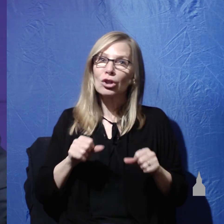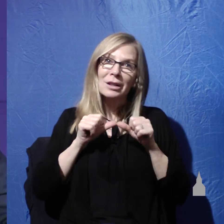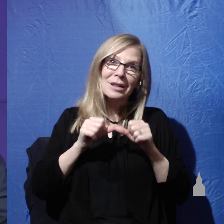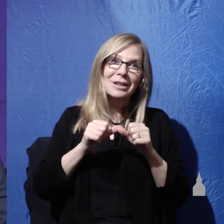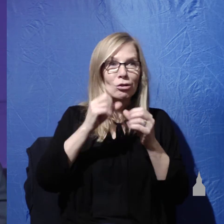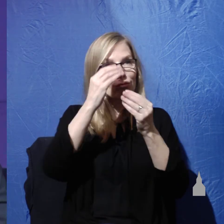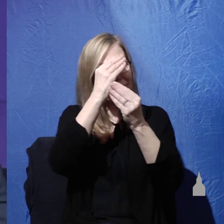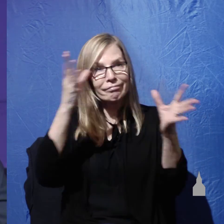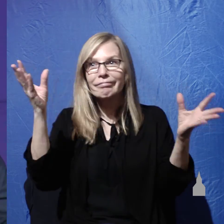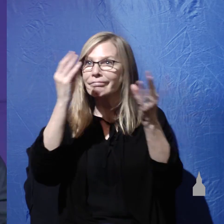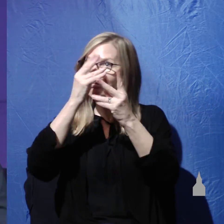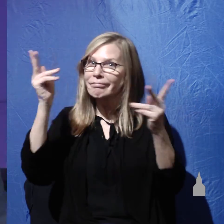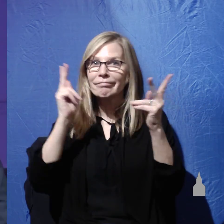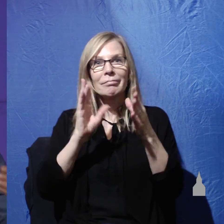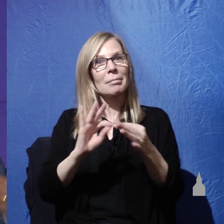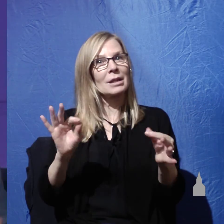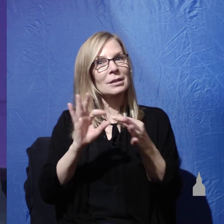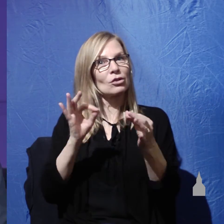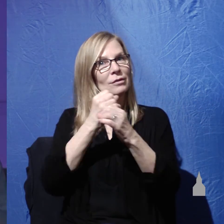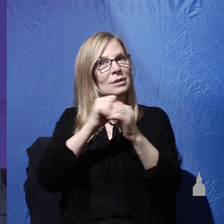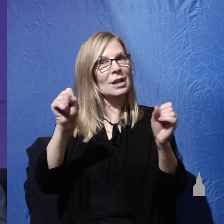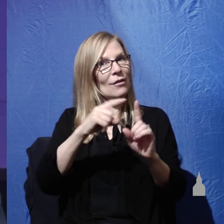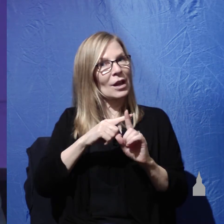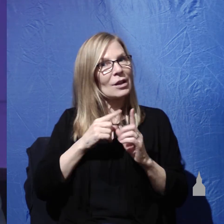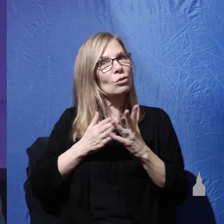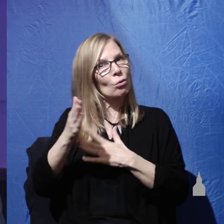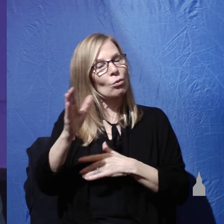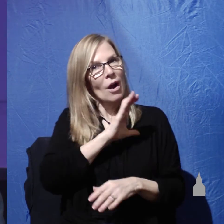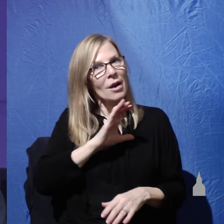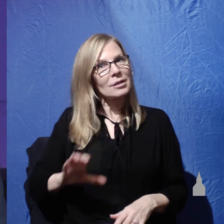continue telling others the message of salvation